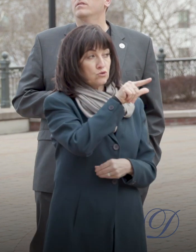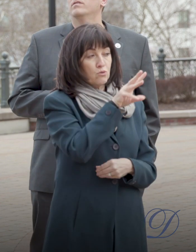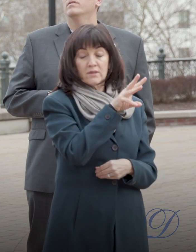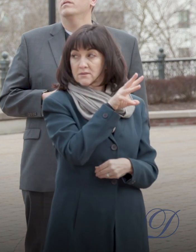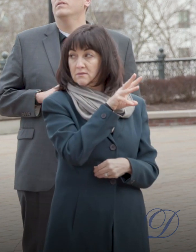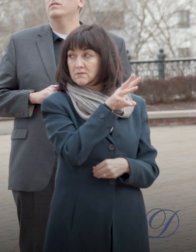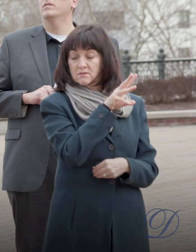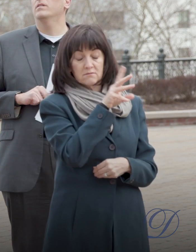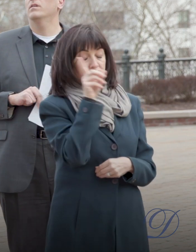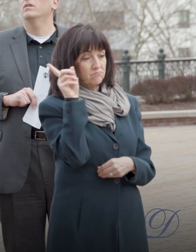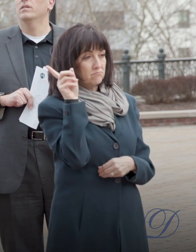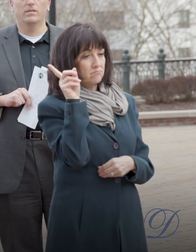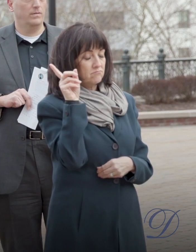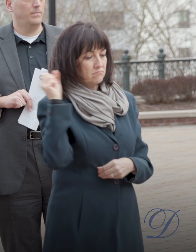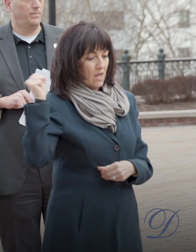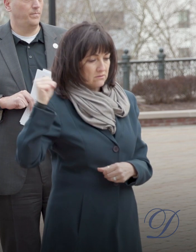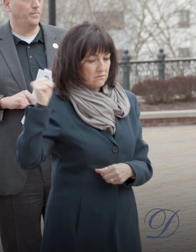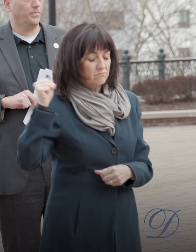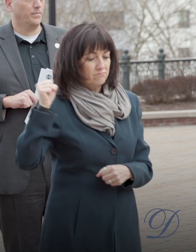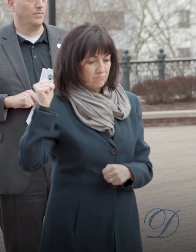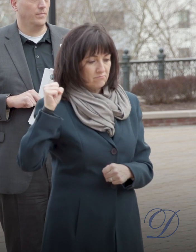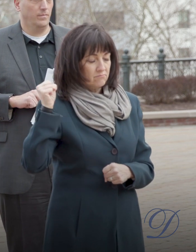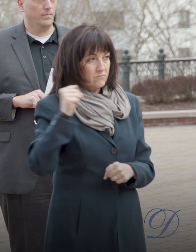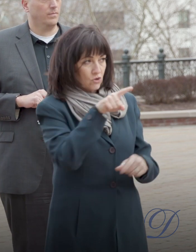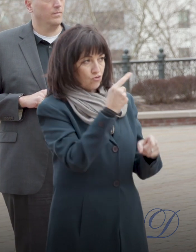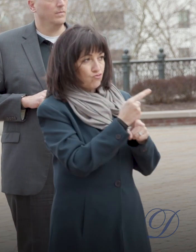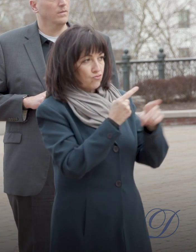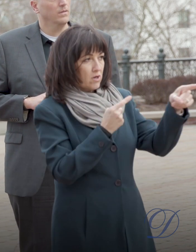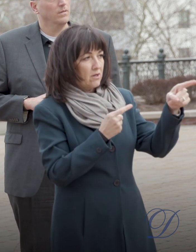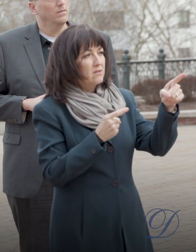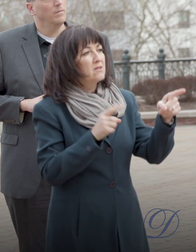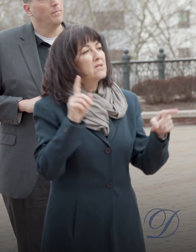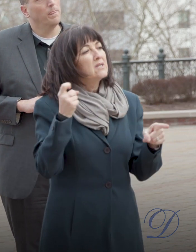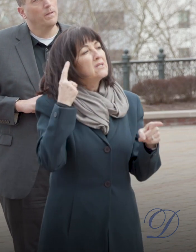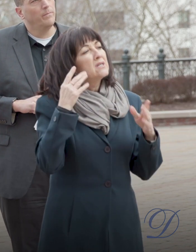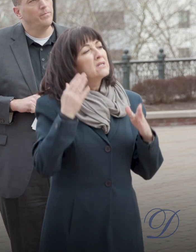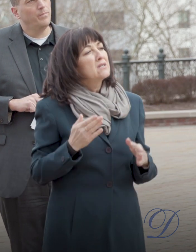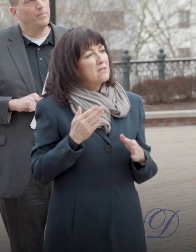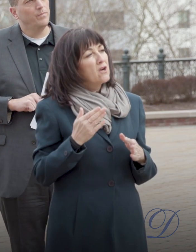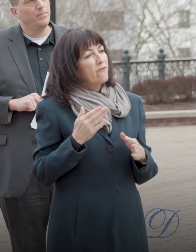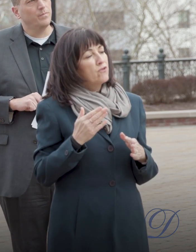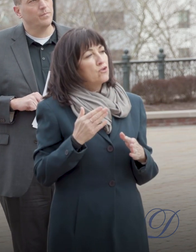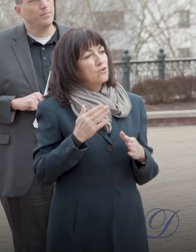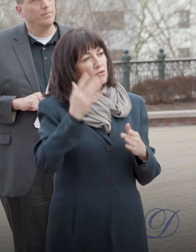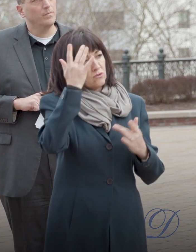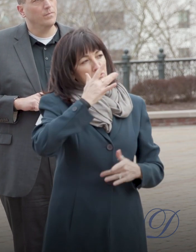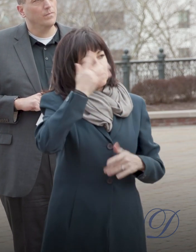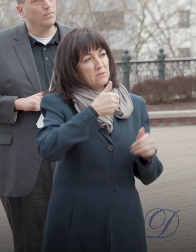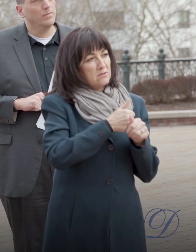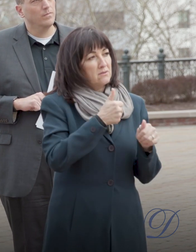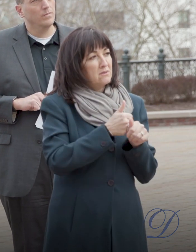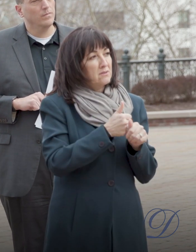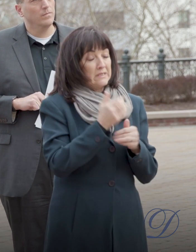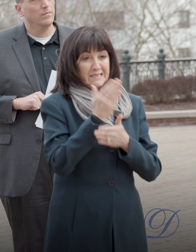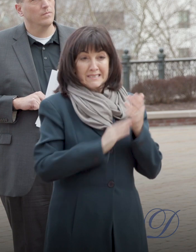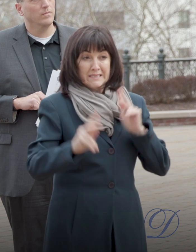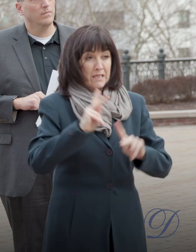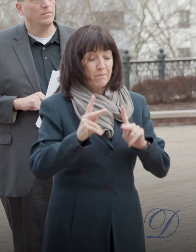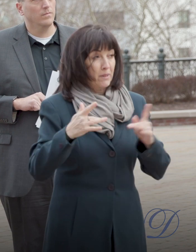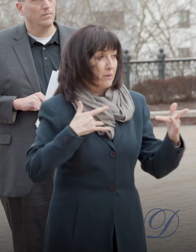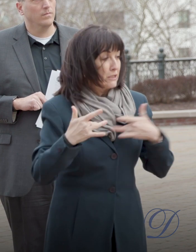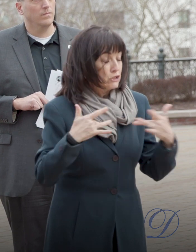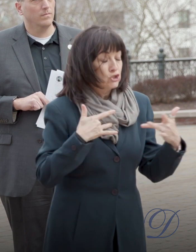Of 500, and yes. Yes, correct. Governor, aside from the sickness itself, a lot of people's concerns are toilet paper,